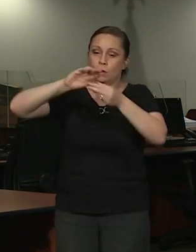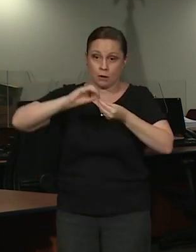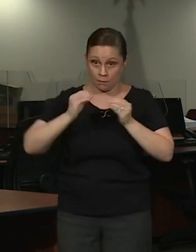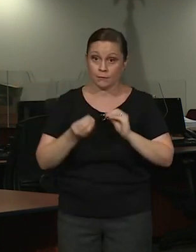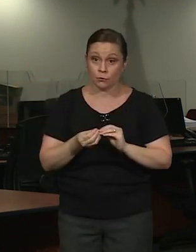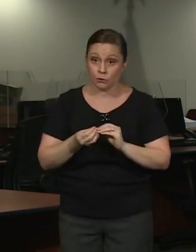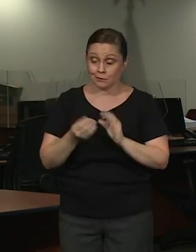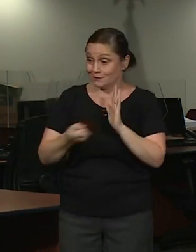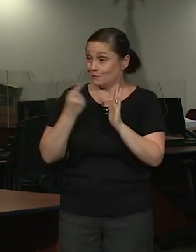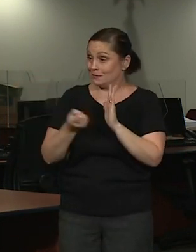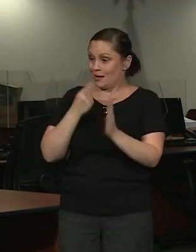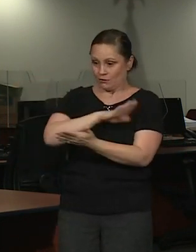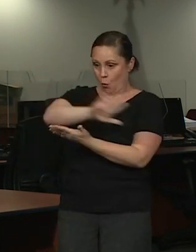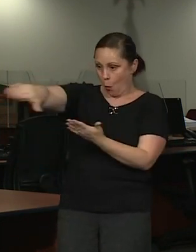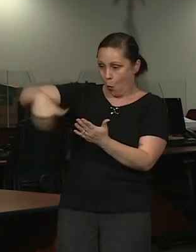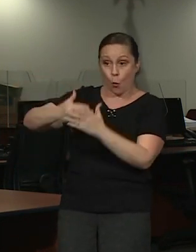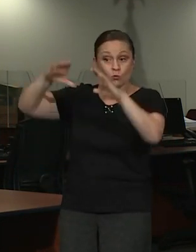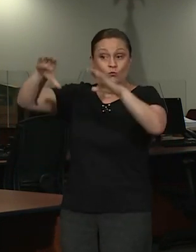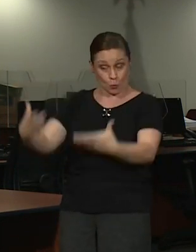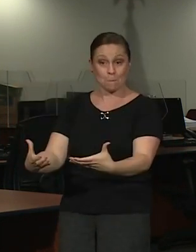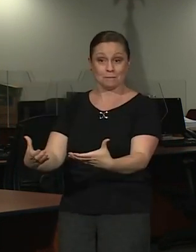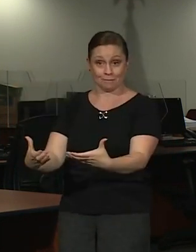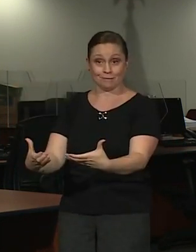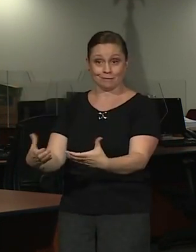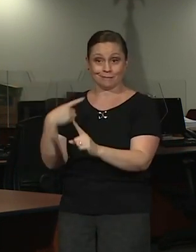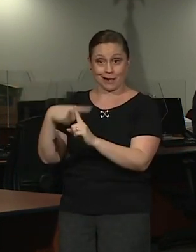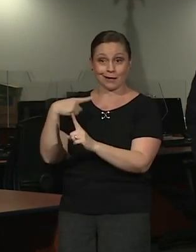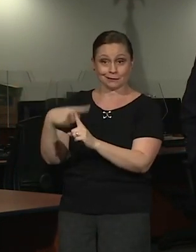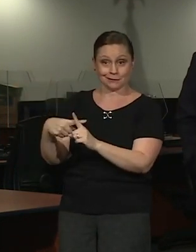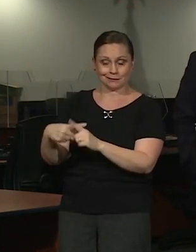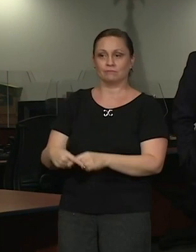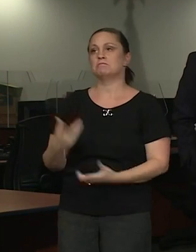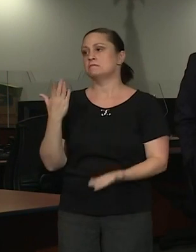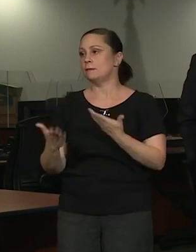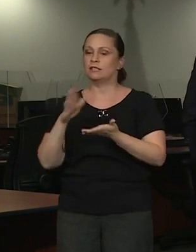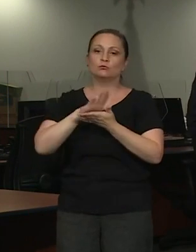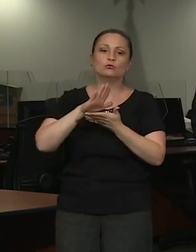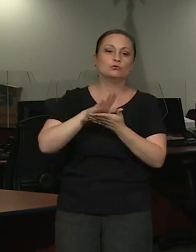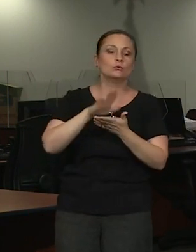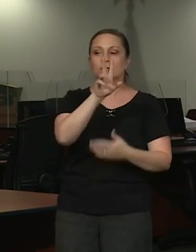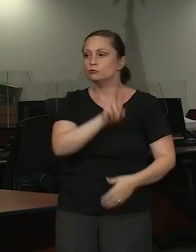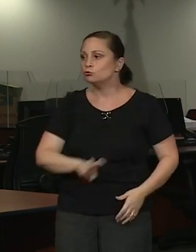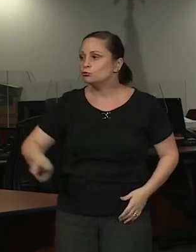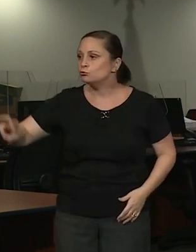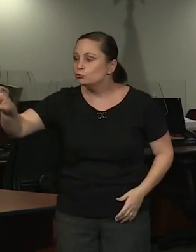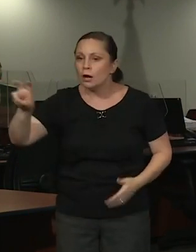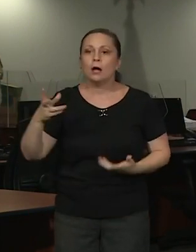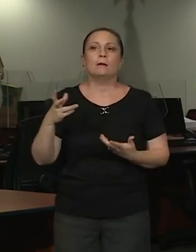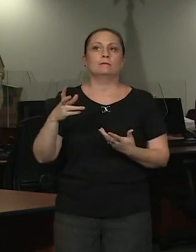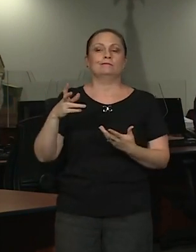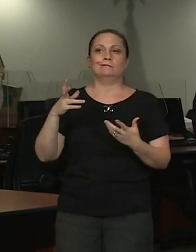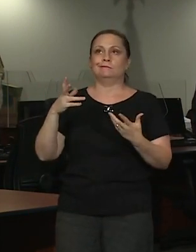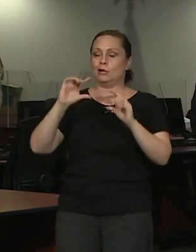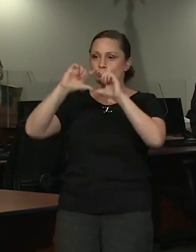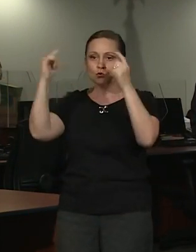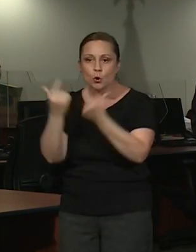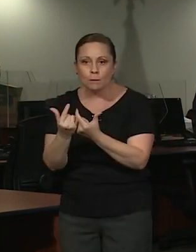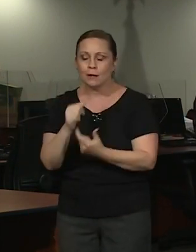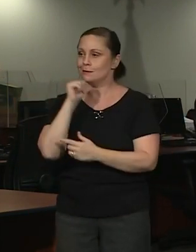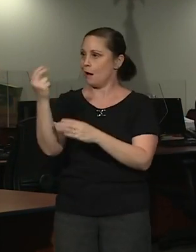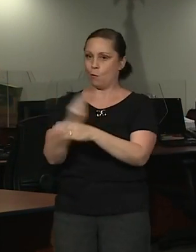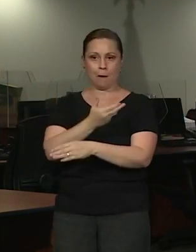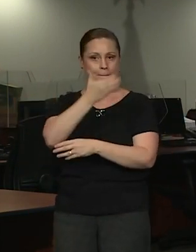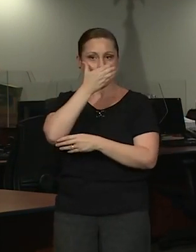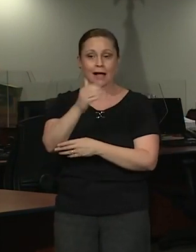So if you've been to the beach, especially on a school trip, or participated in group activities, not worn your mask, not socially